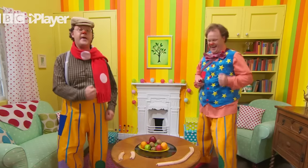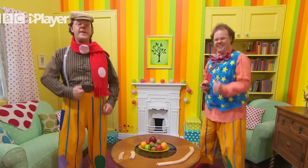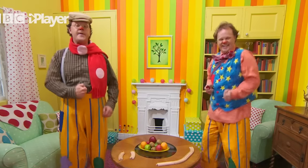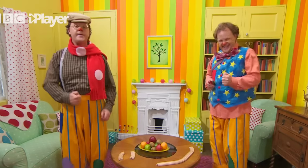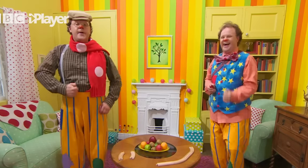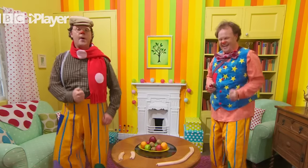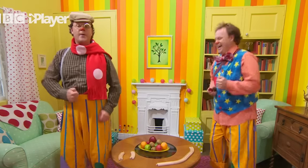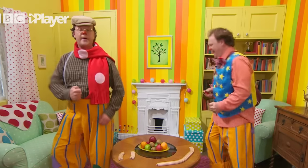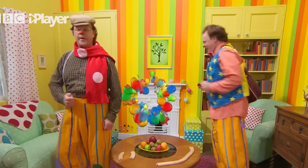Choo-choo! All aboard!